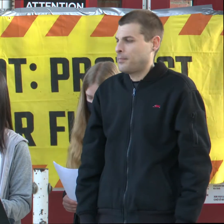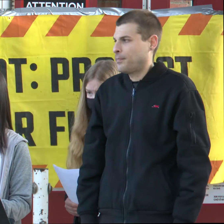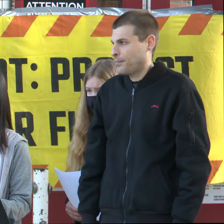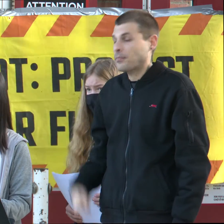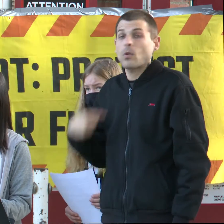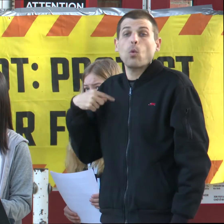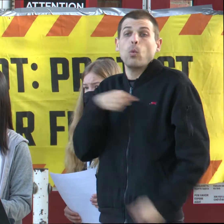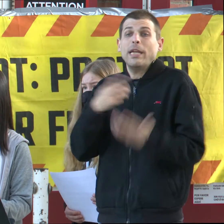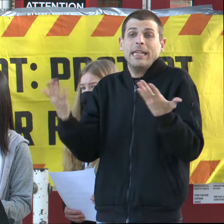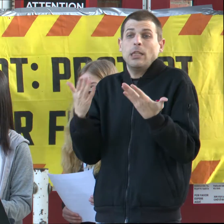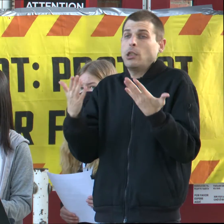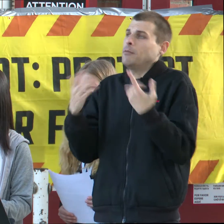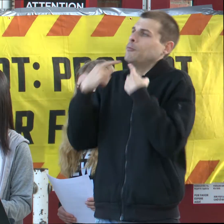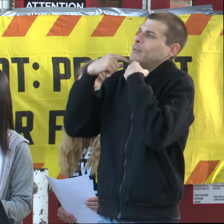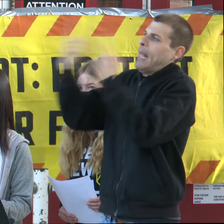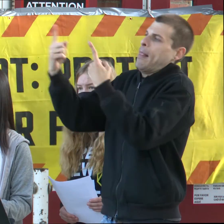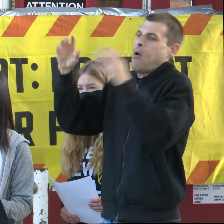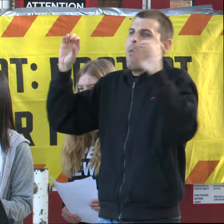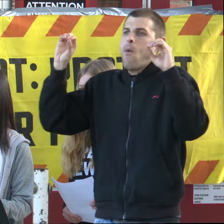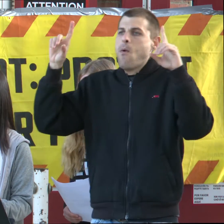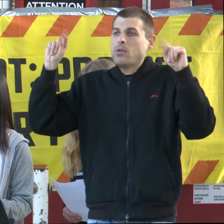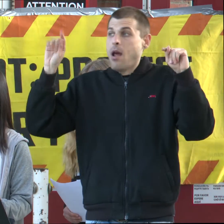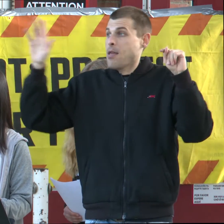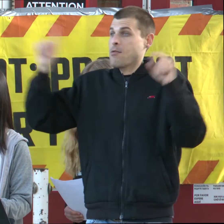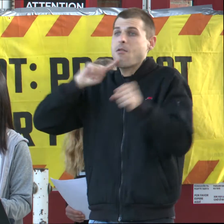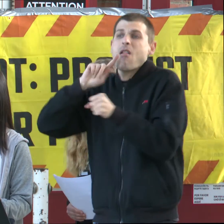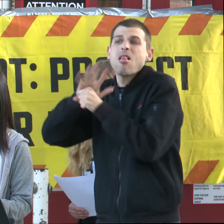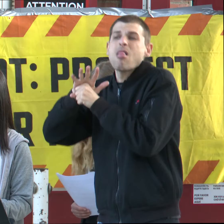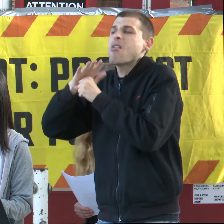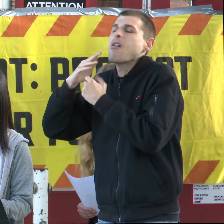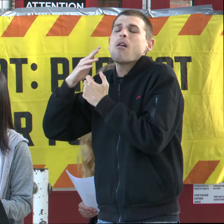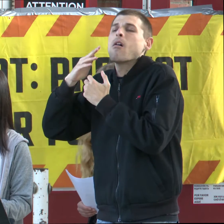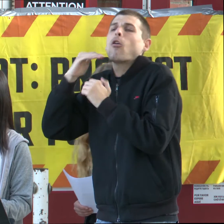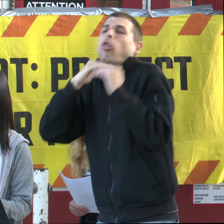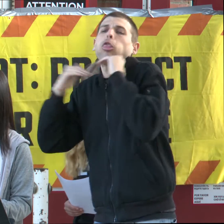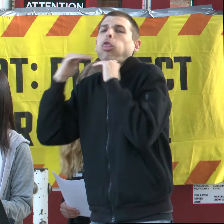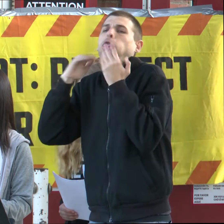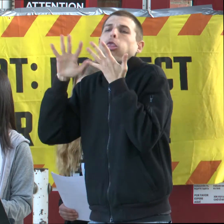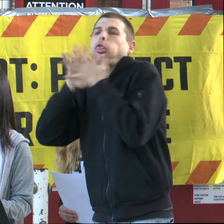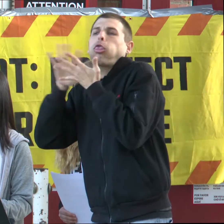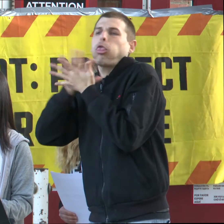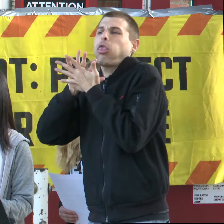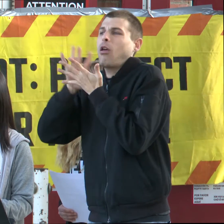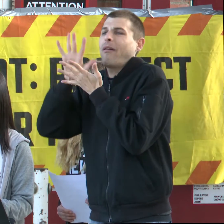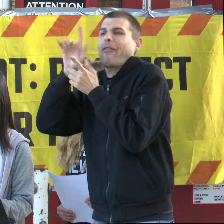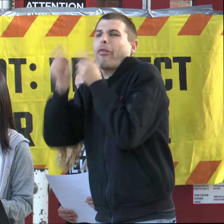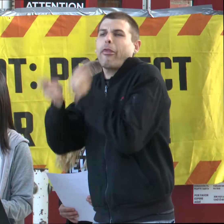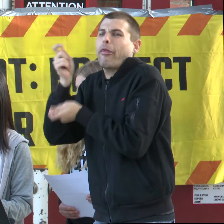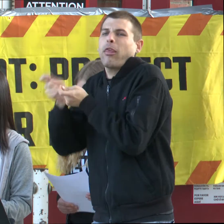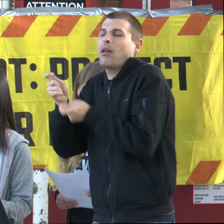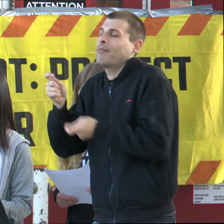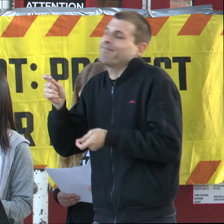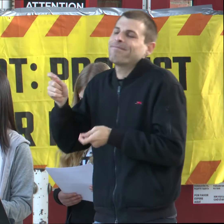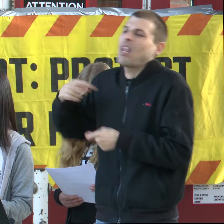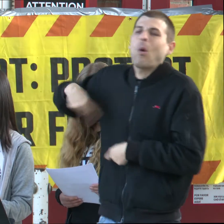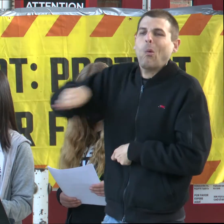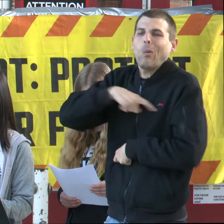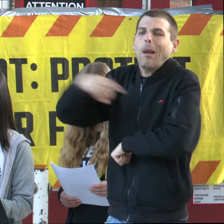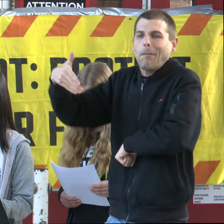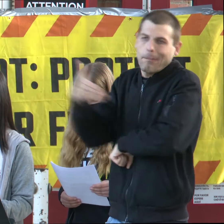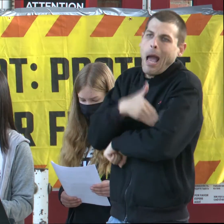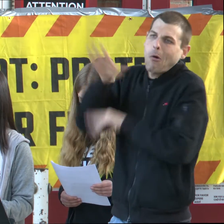We are here today to tell ODOT that their false data and manipulation are no match for the power we hold as